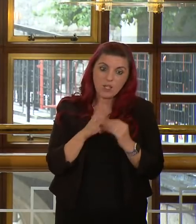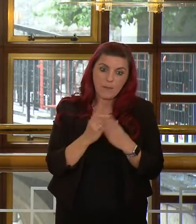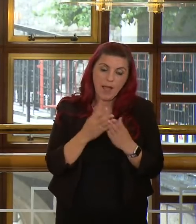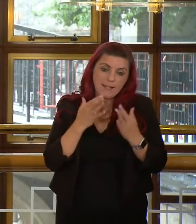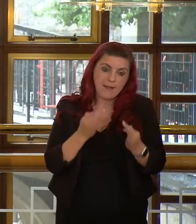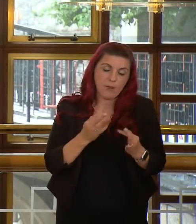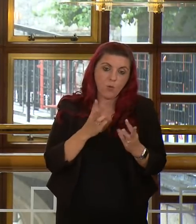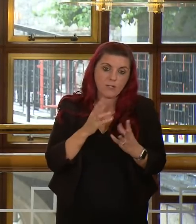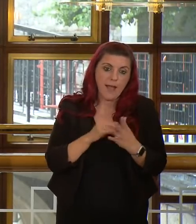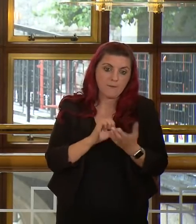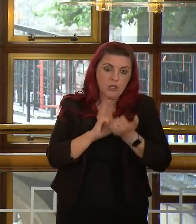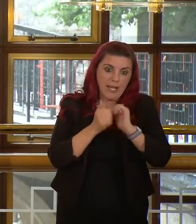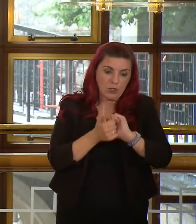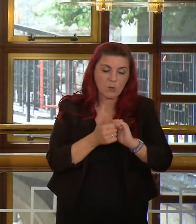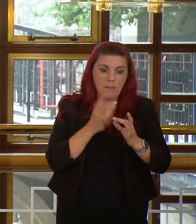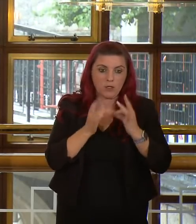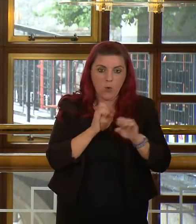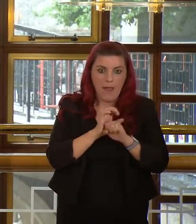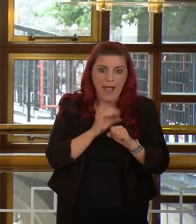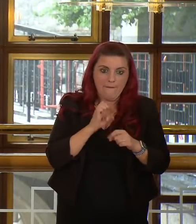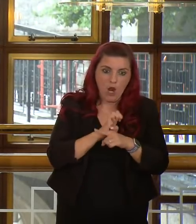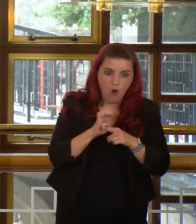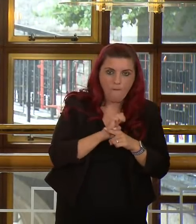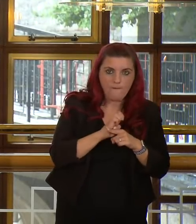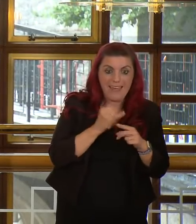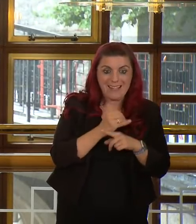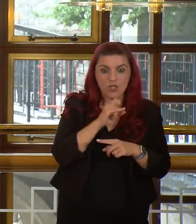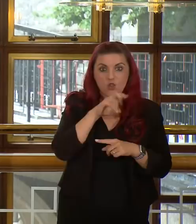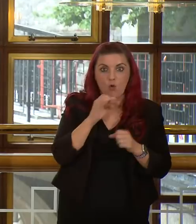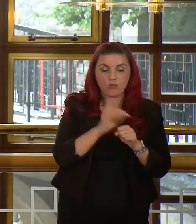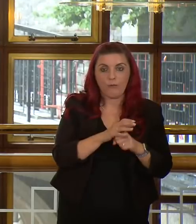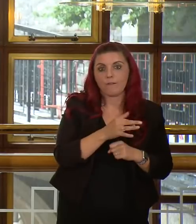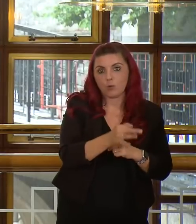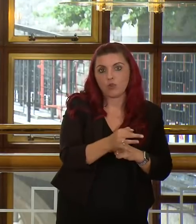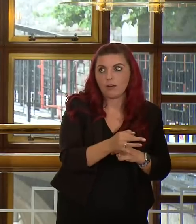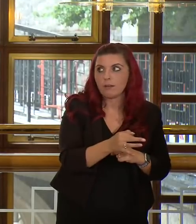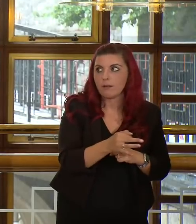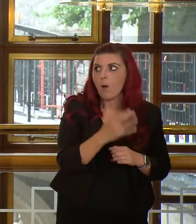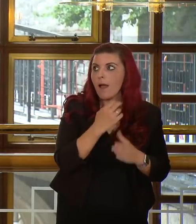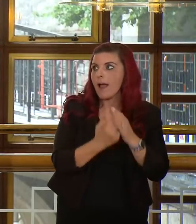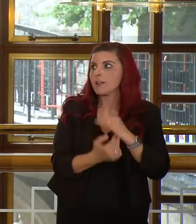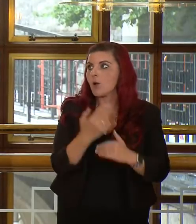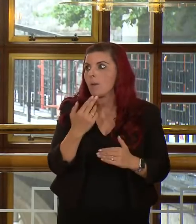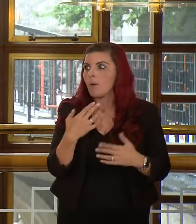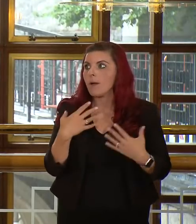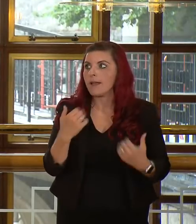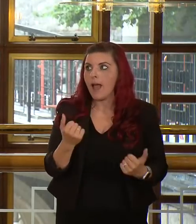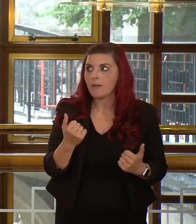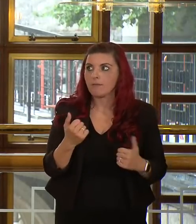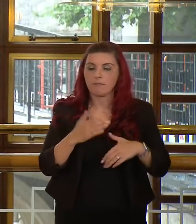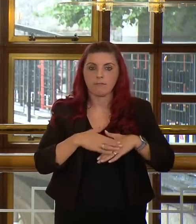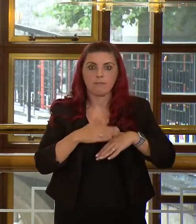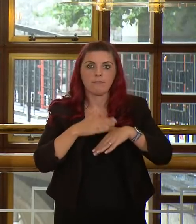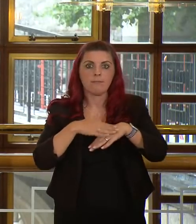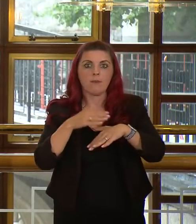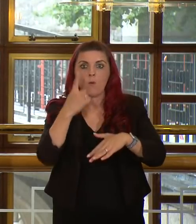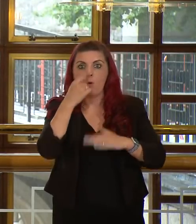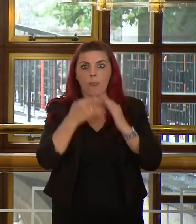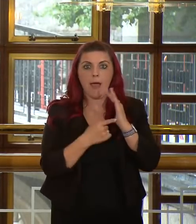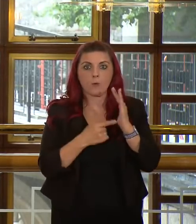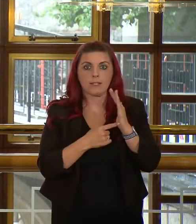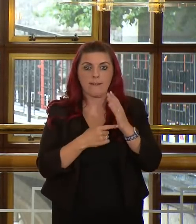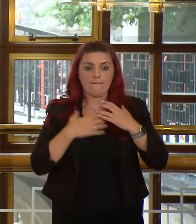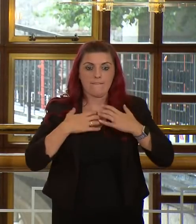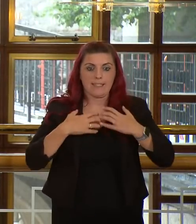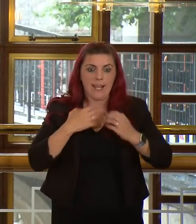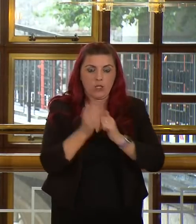we'll certainly have in storage for the future. As it turned out, we have well over 1,000 ventilators that we never needed to